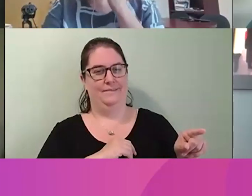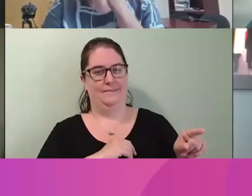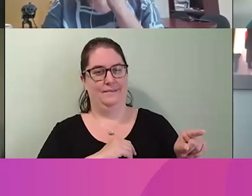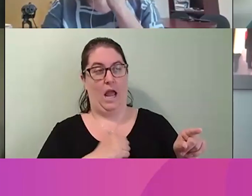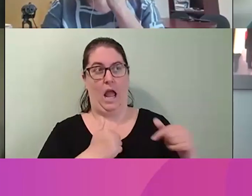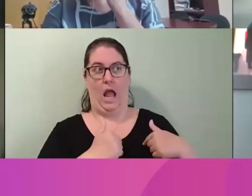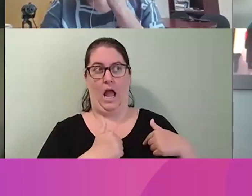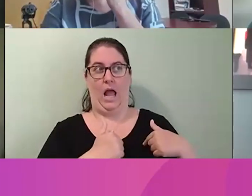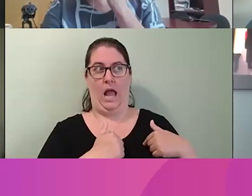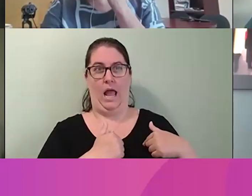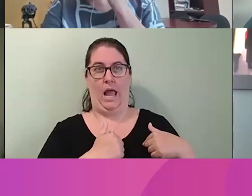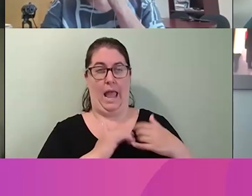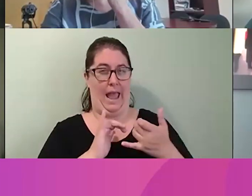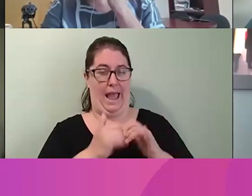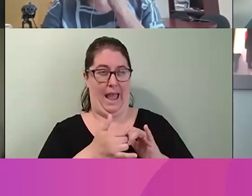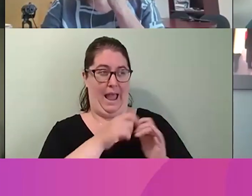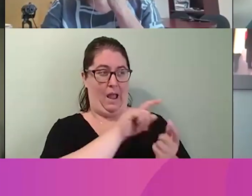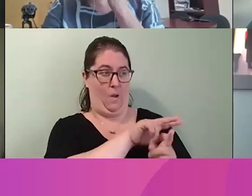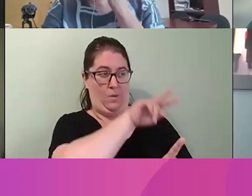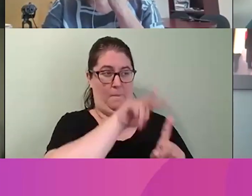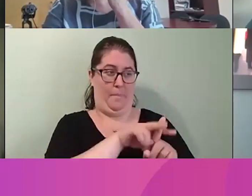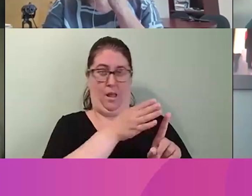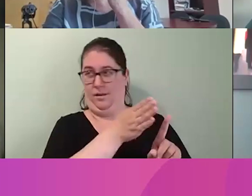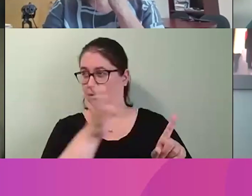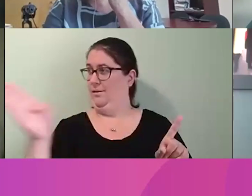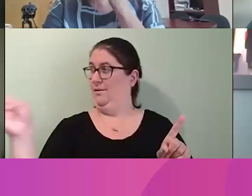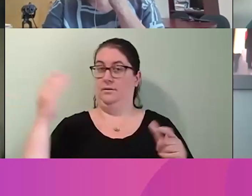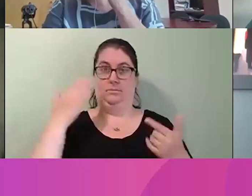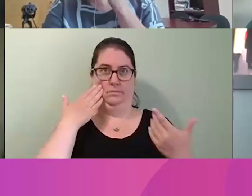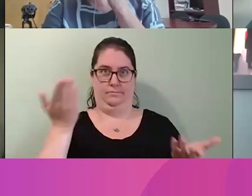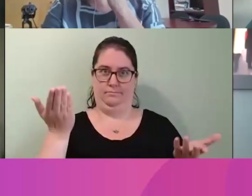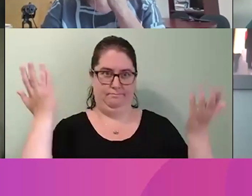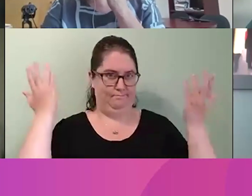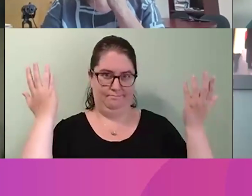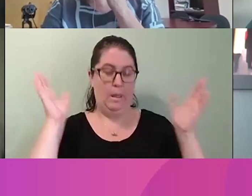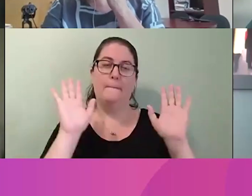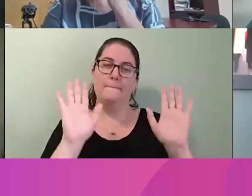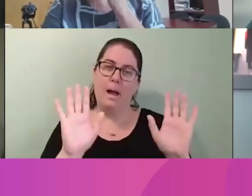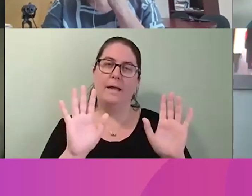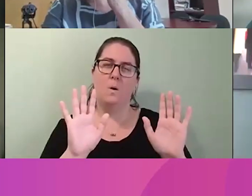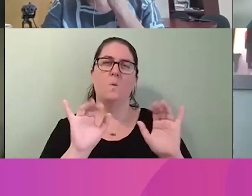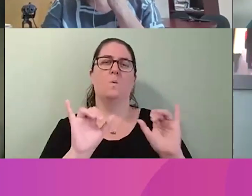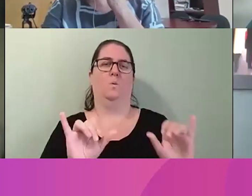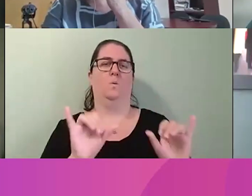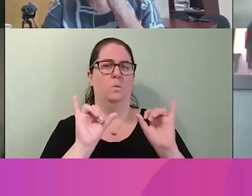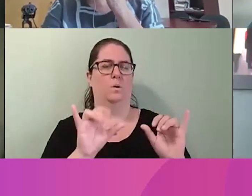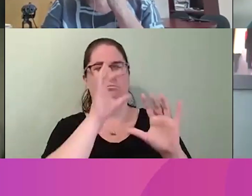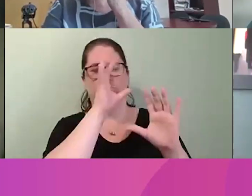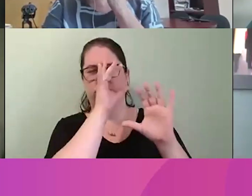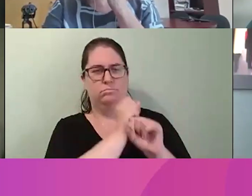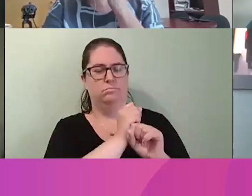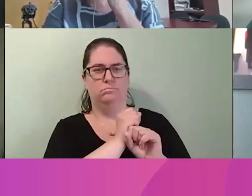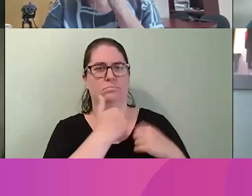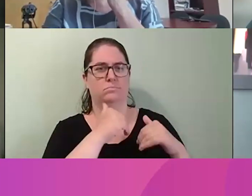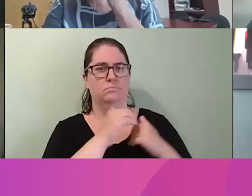don't know exactly how to translate that into other locations, but it was really, really important to learn about that. Actually,